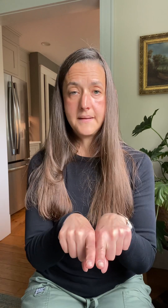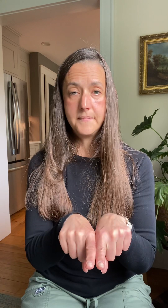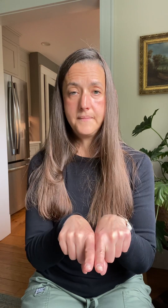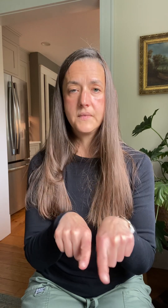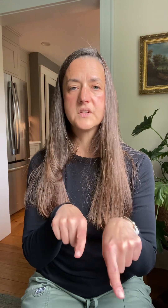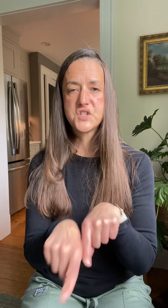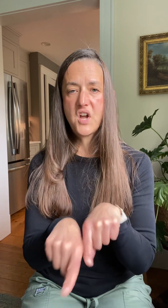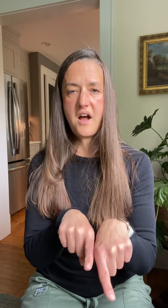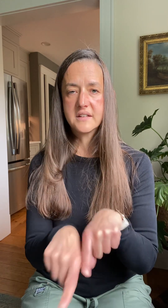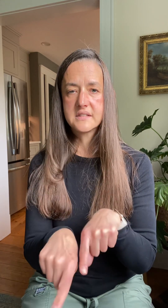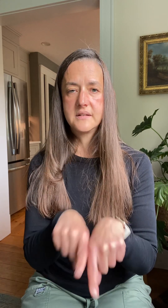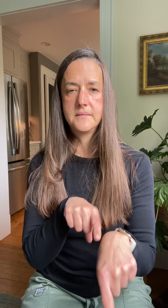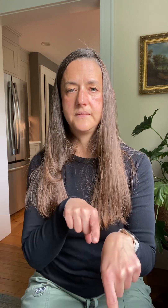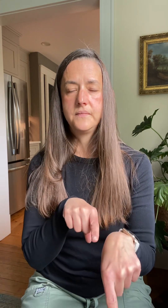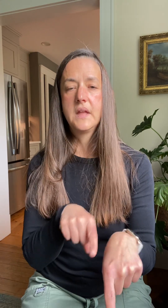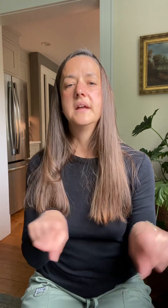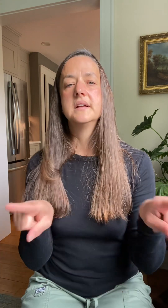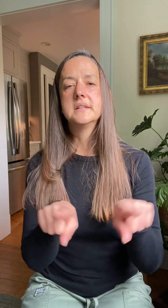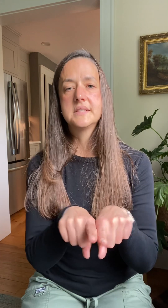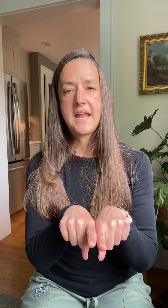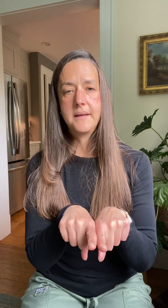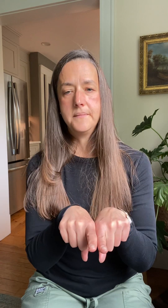same socks. Same.